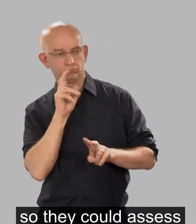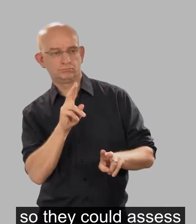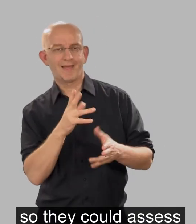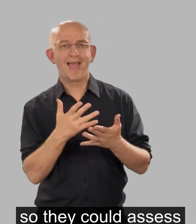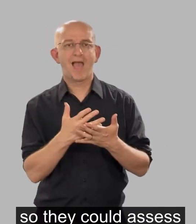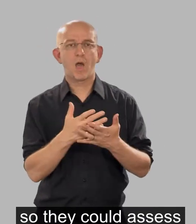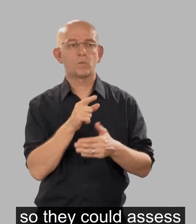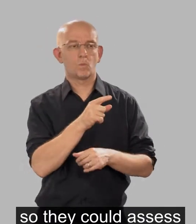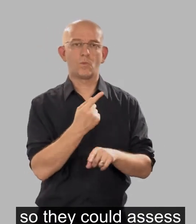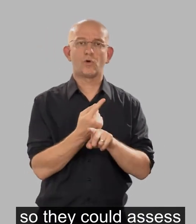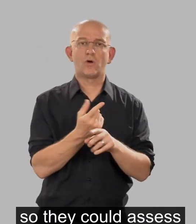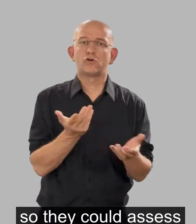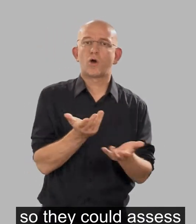of communication.